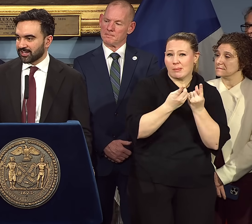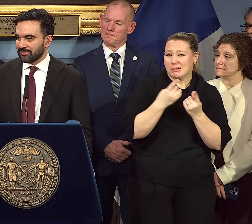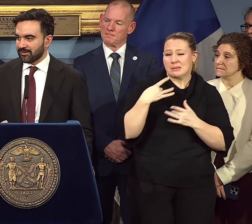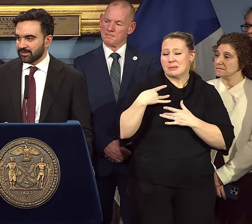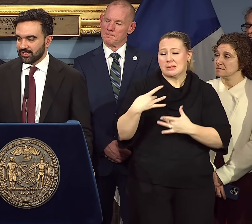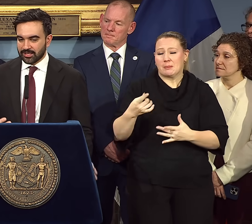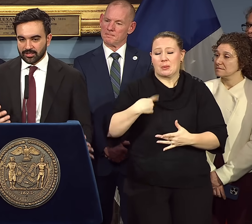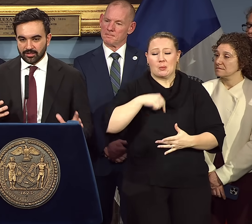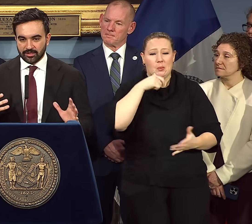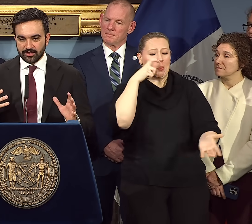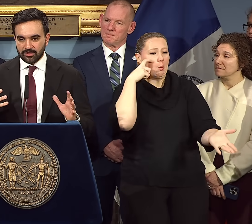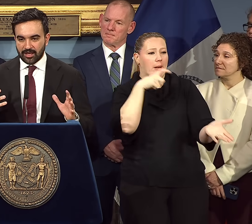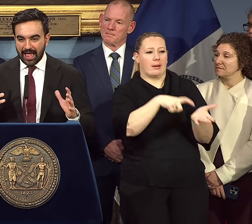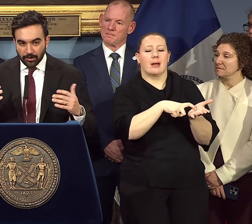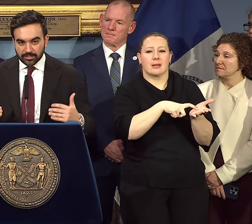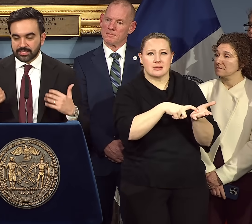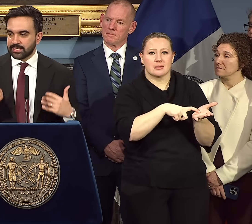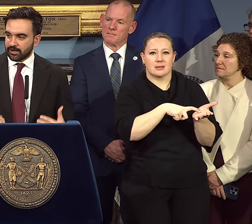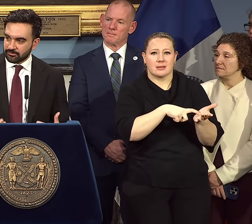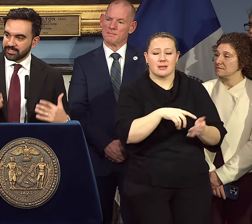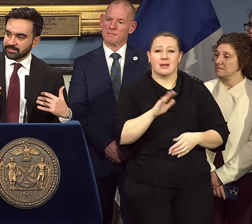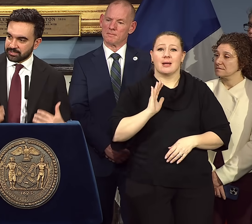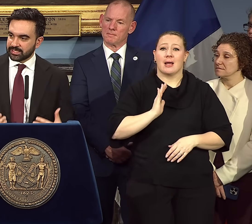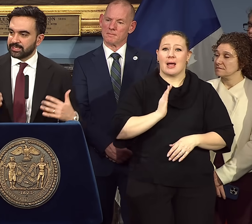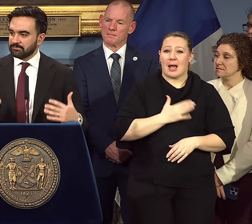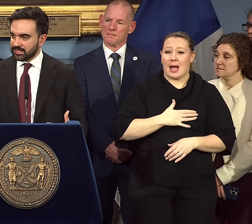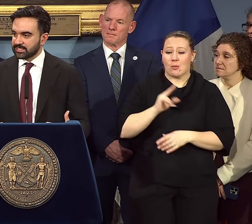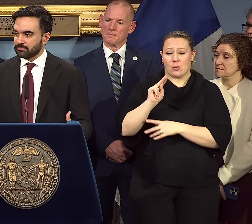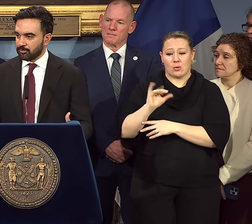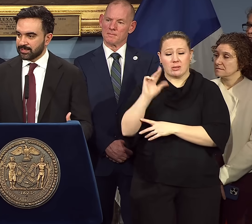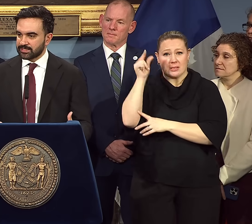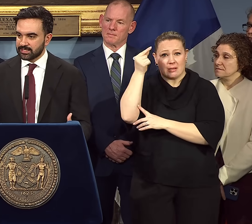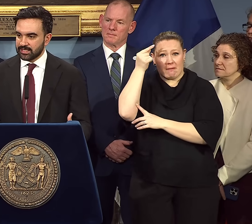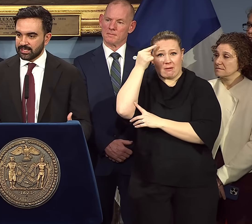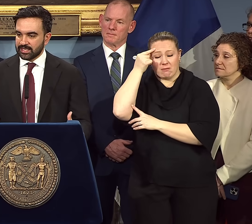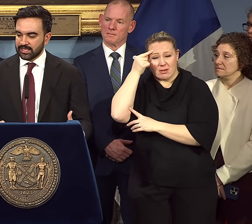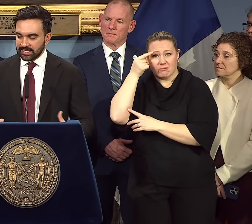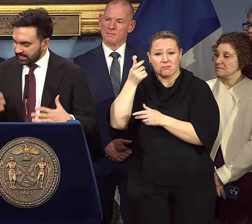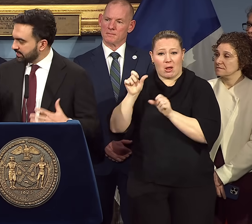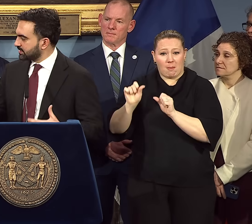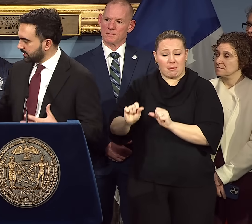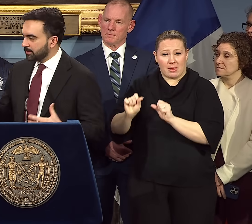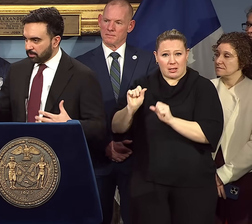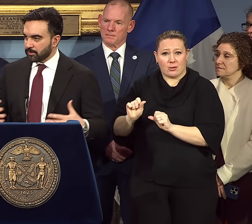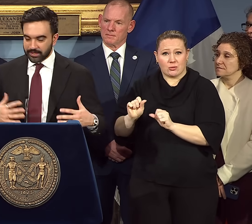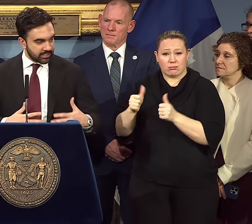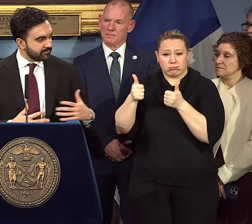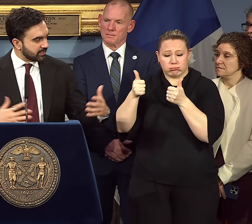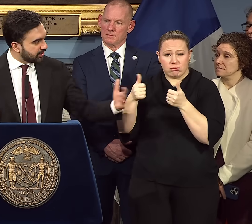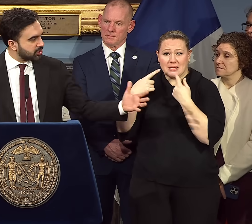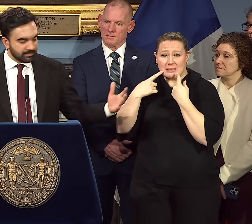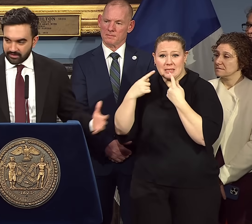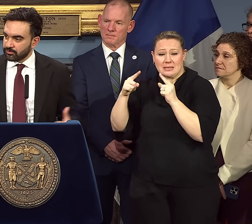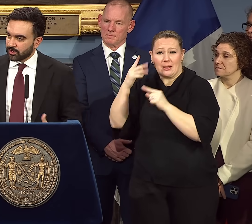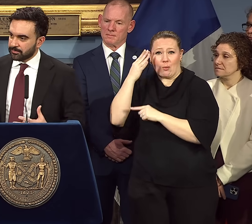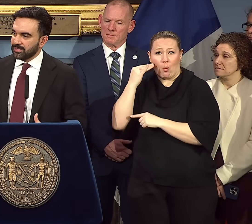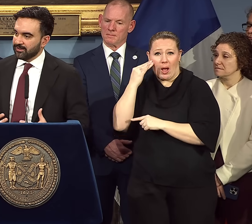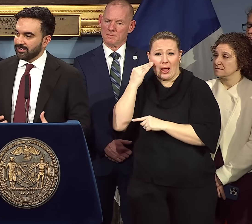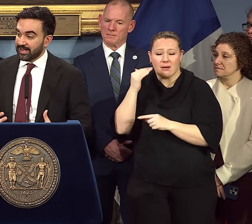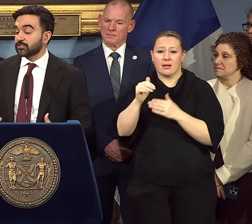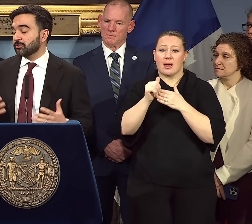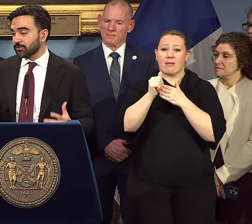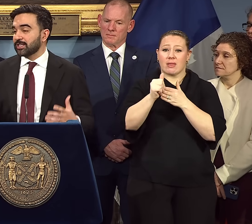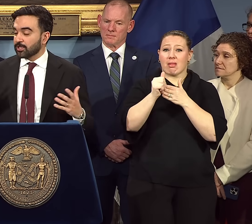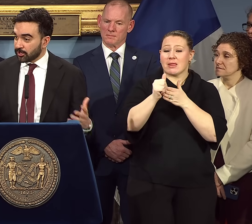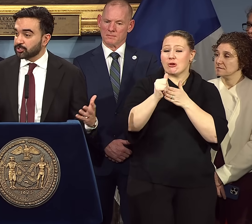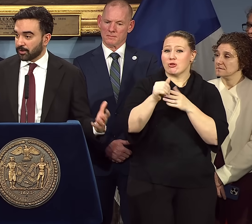that we're talking about. Our city government's ability to meet this moment, it is in part because of the leadership of everyone up here,